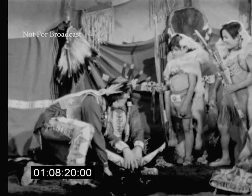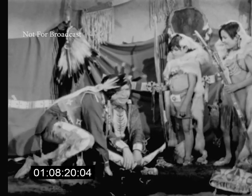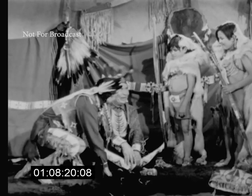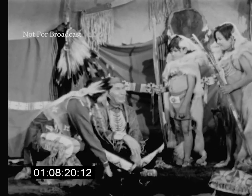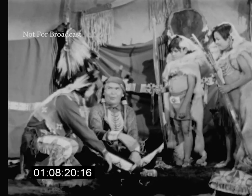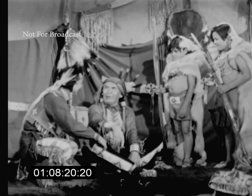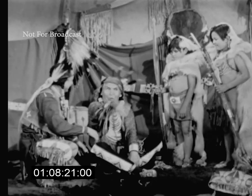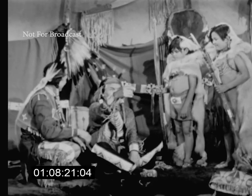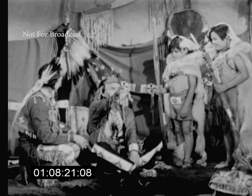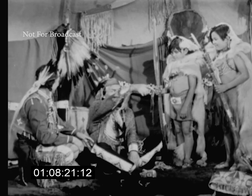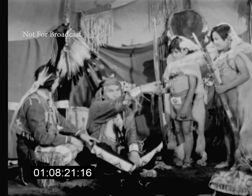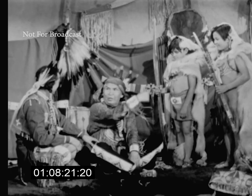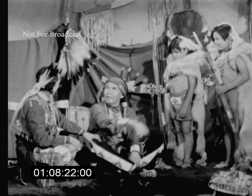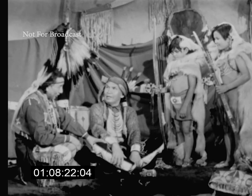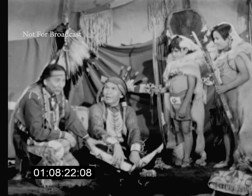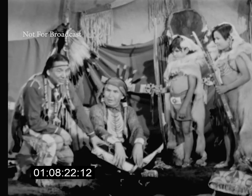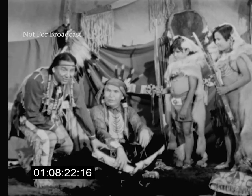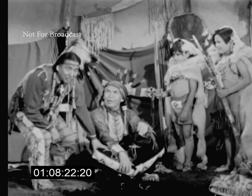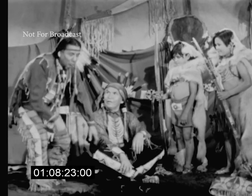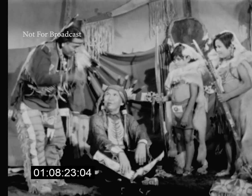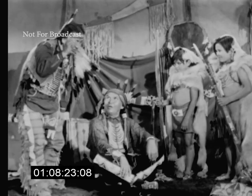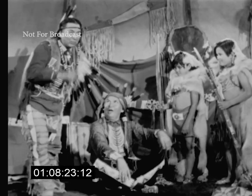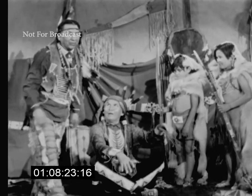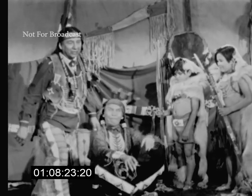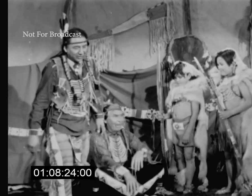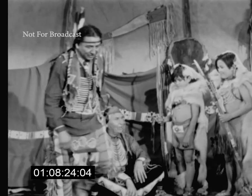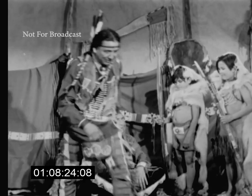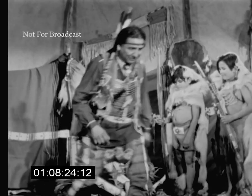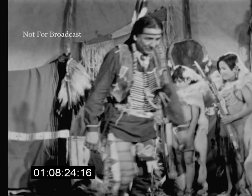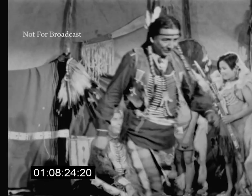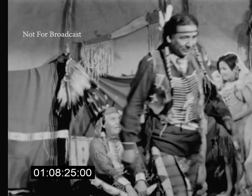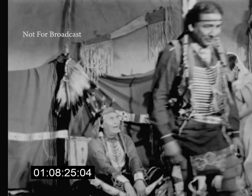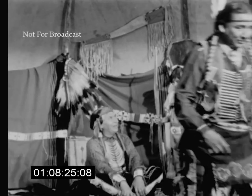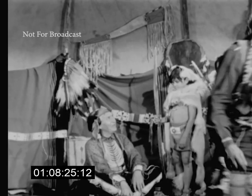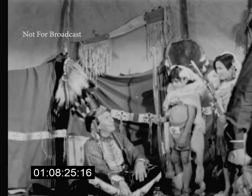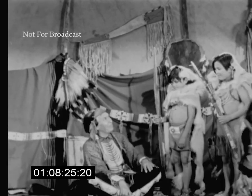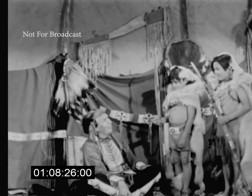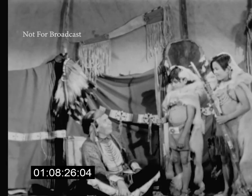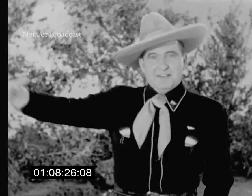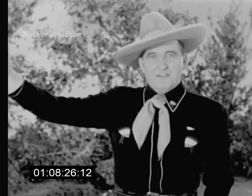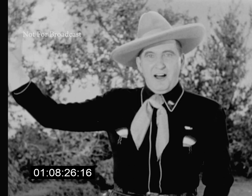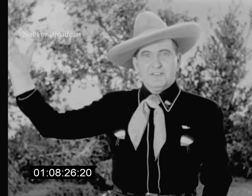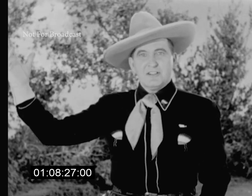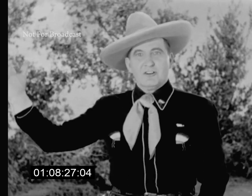all, that's a lot of force, isn't it? They've gotten rabbits. Now they're set. And so their father has